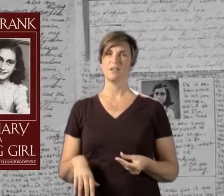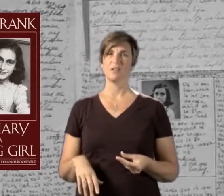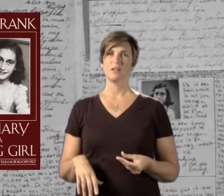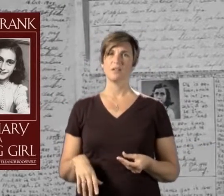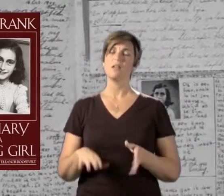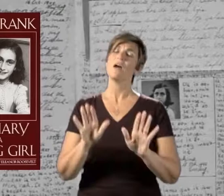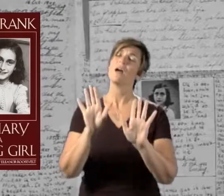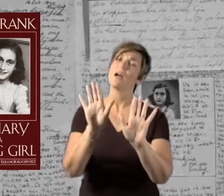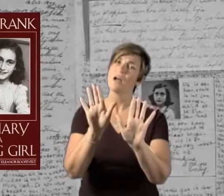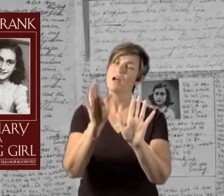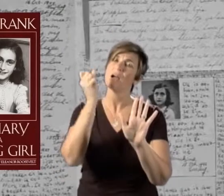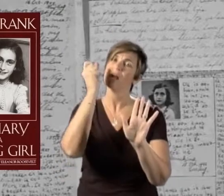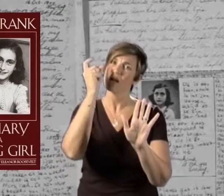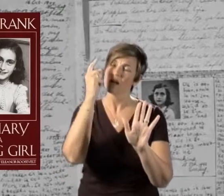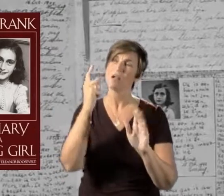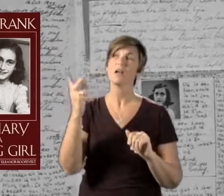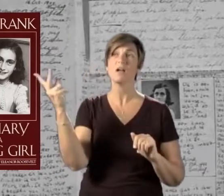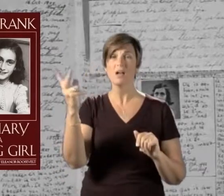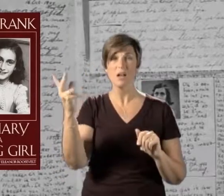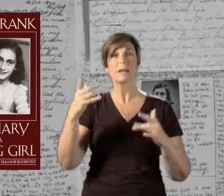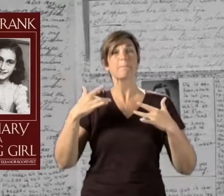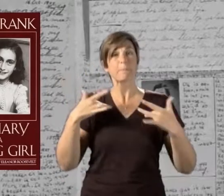I must admit that they are not at all strict,